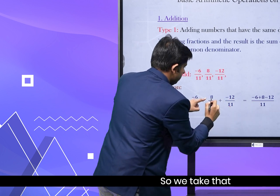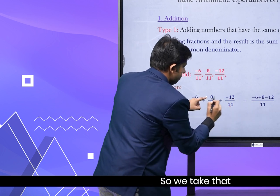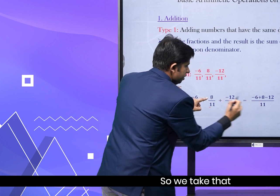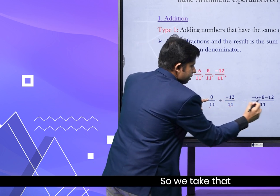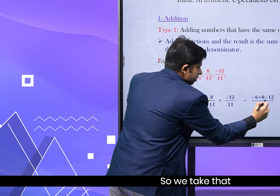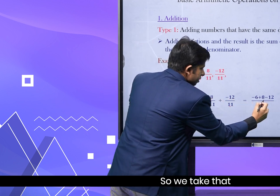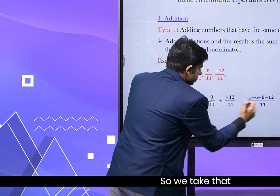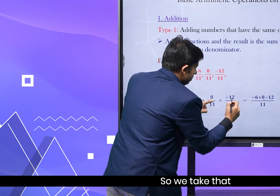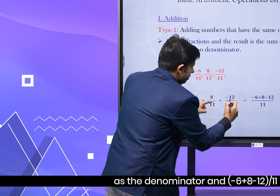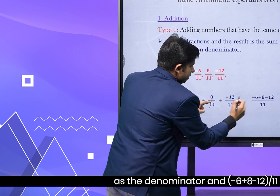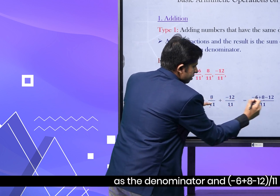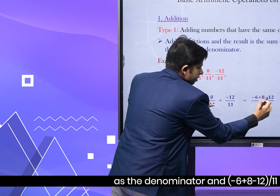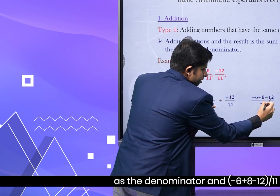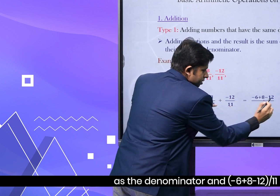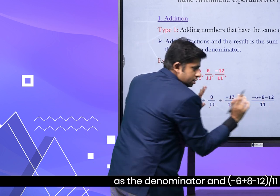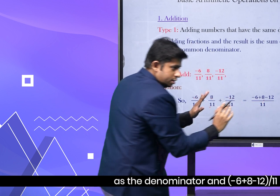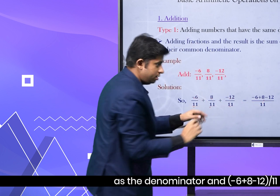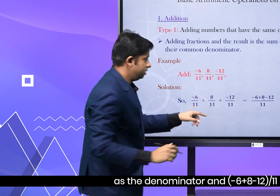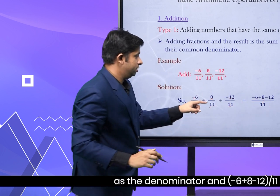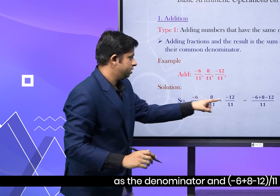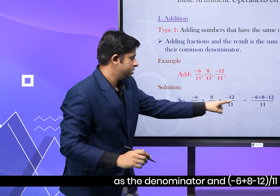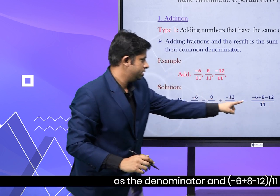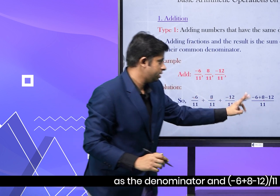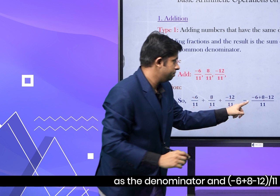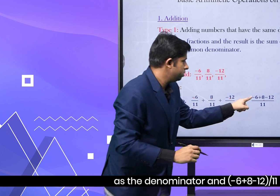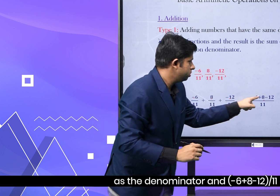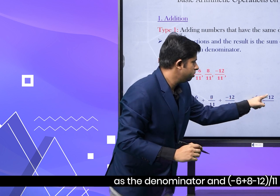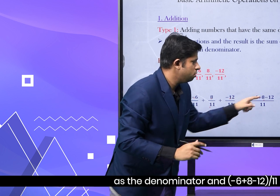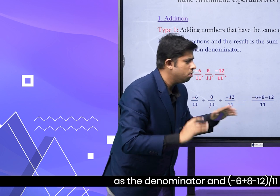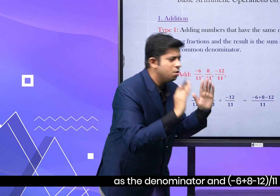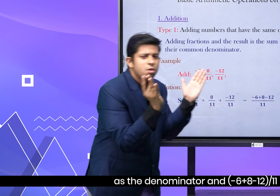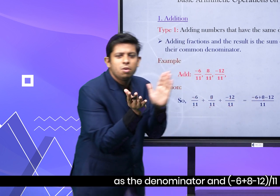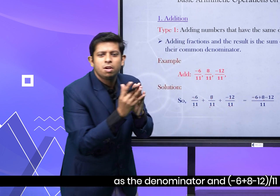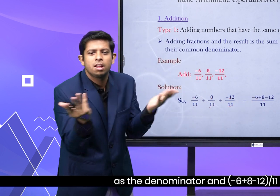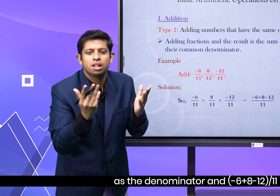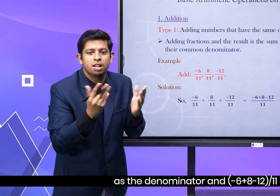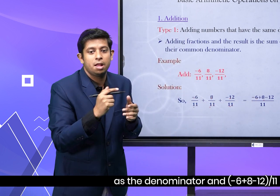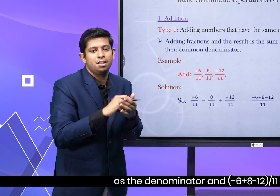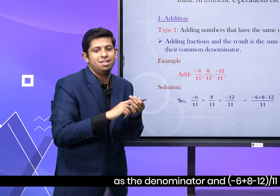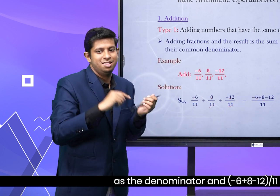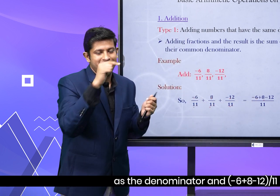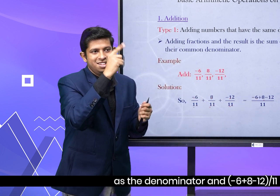that as the denominator, and minus 6 plus 8 minus 12 is the numerator where we add all of them.